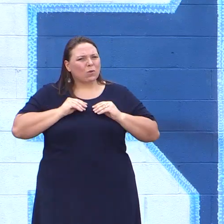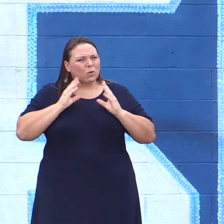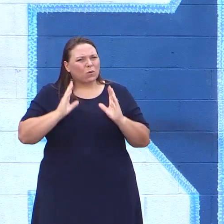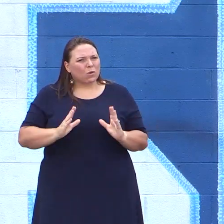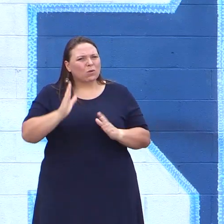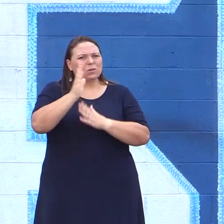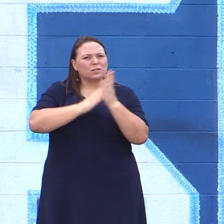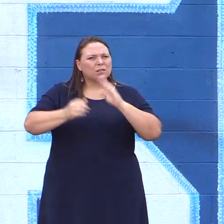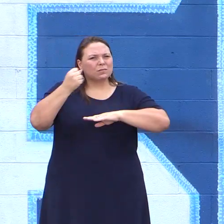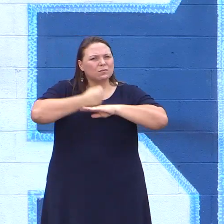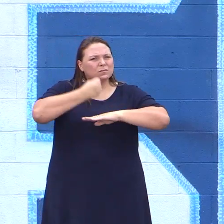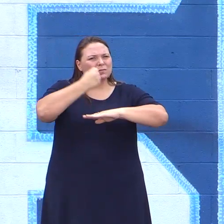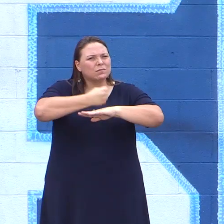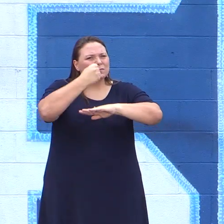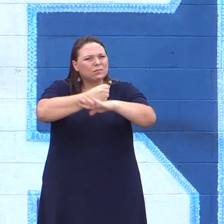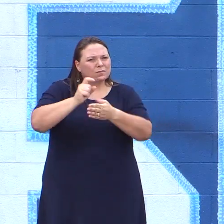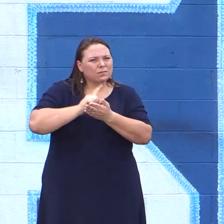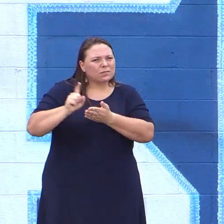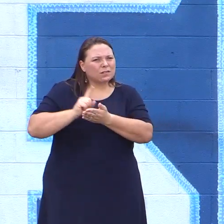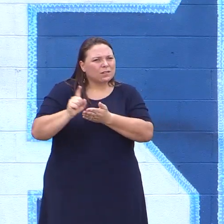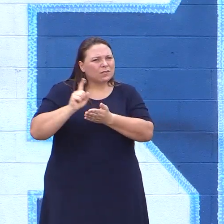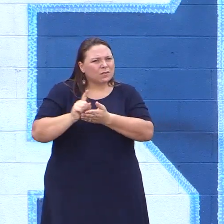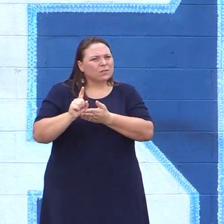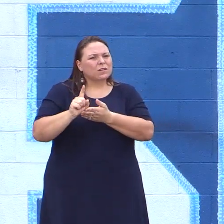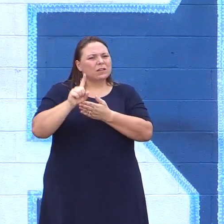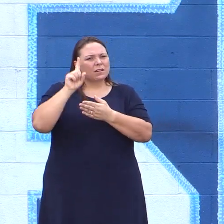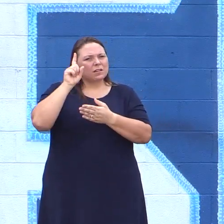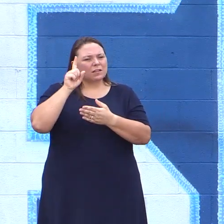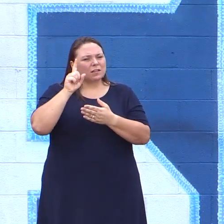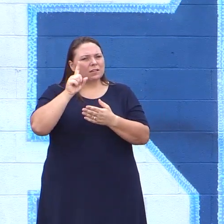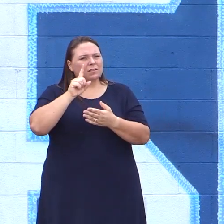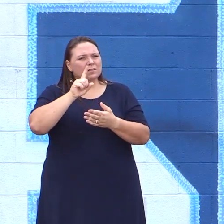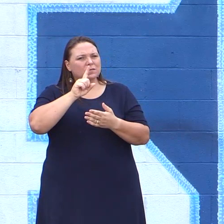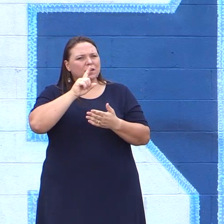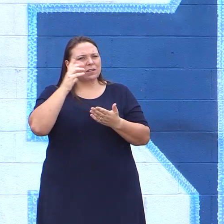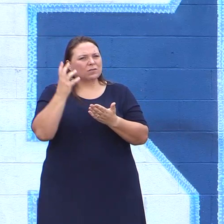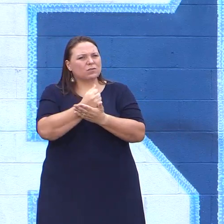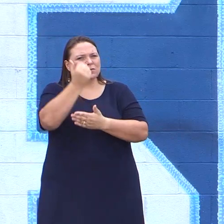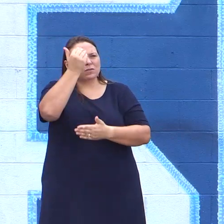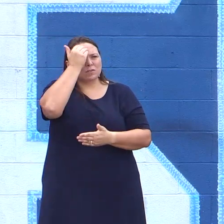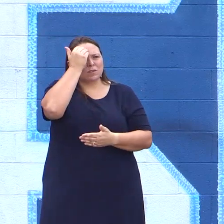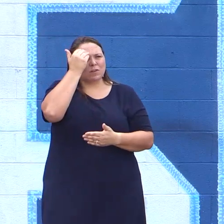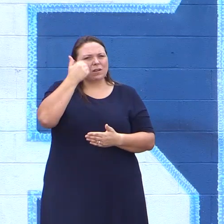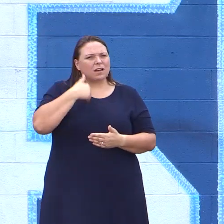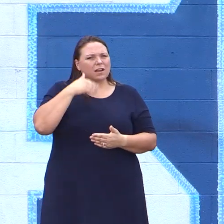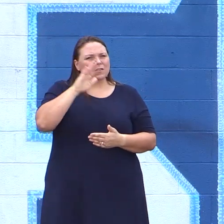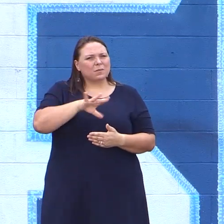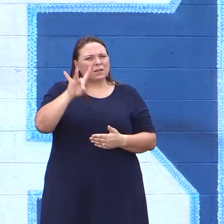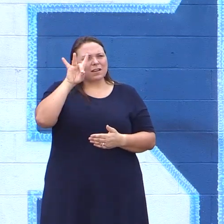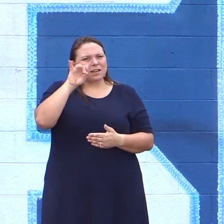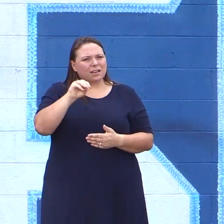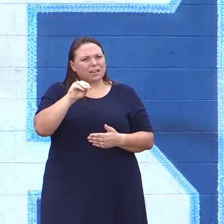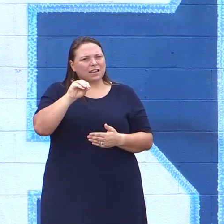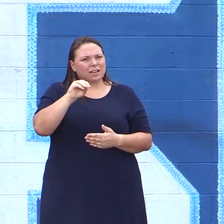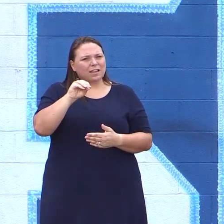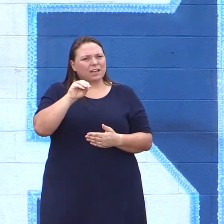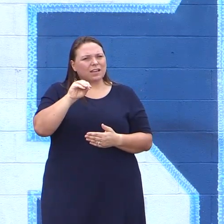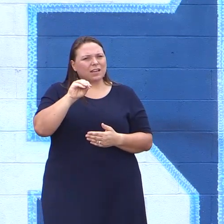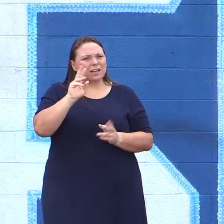going out of business every week, deserve to know that there were around 80 cases? Shouldn't that be